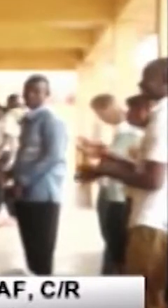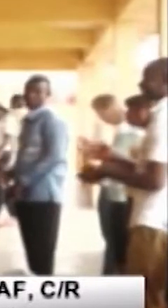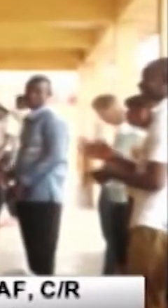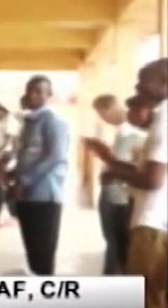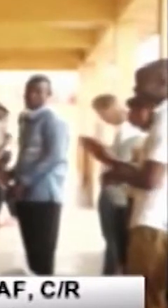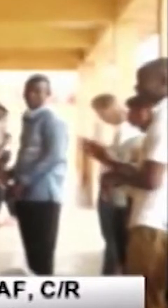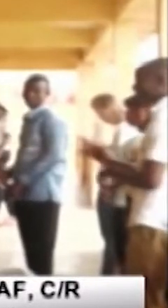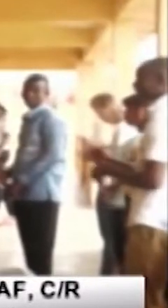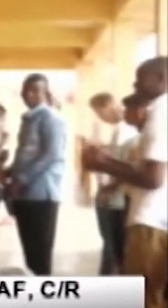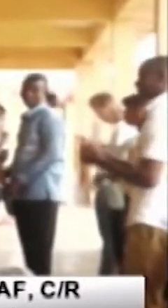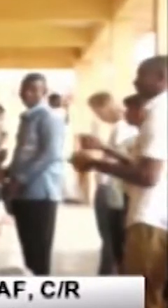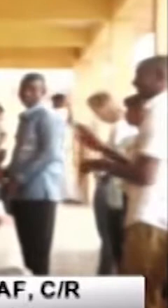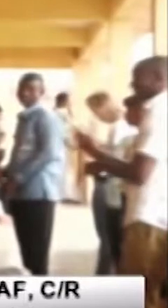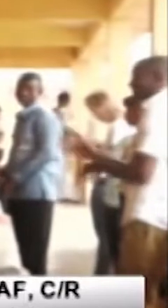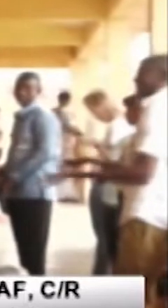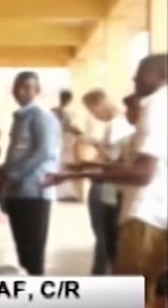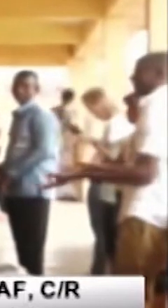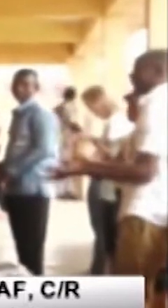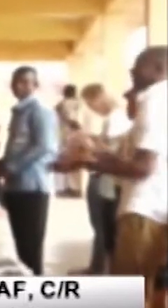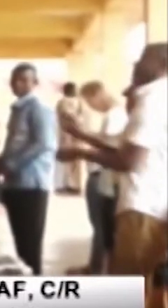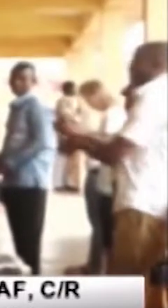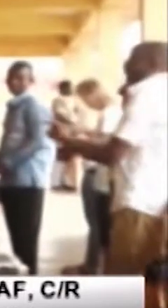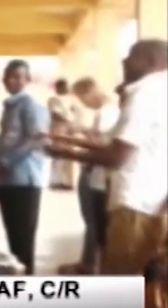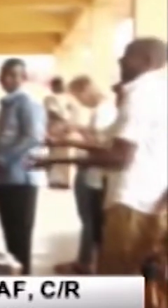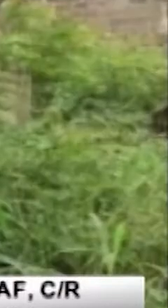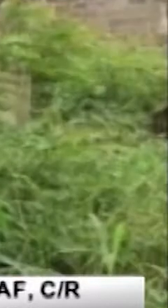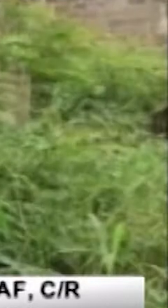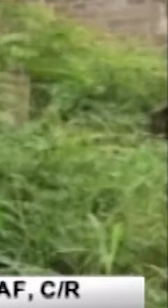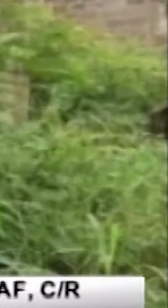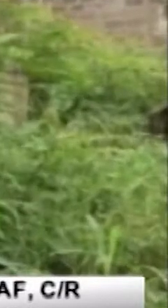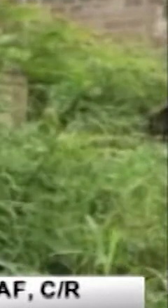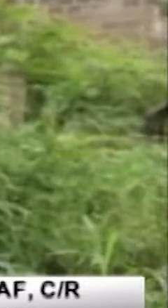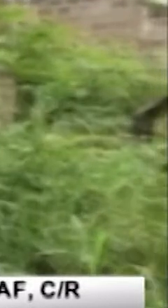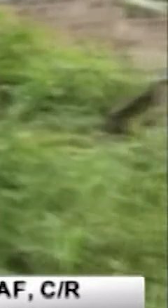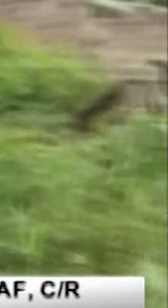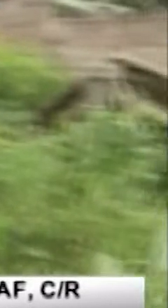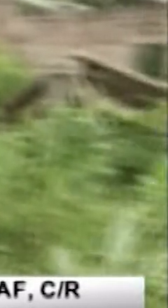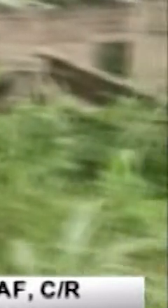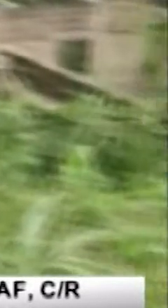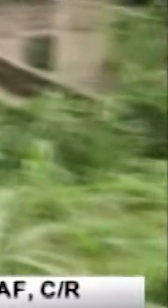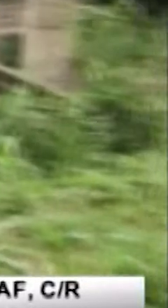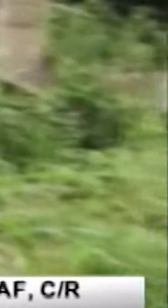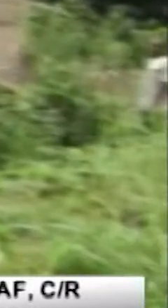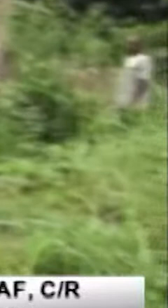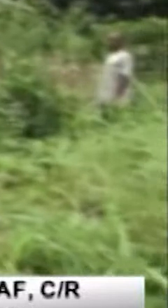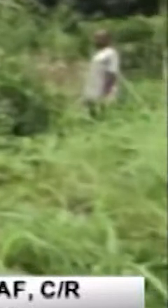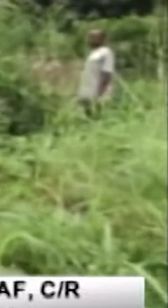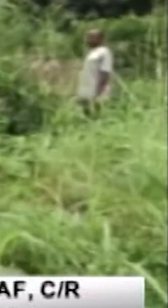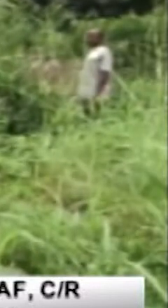them down because when they blow their horn they may not hear it the kufur government in 2007 started a project at the school's new